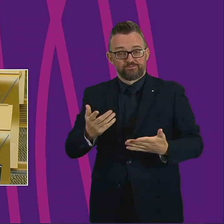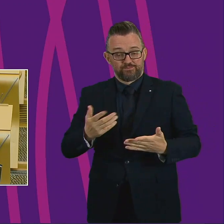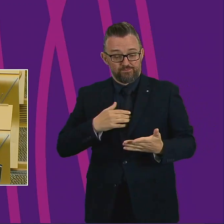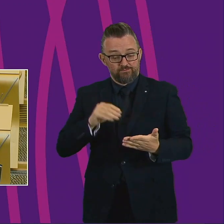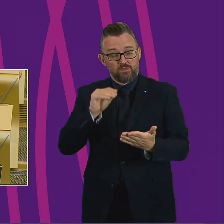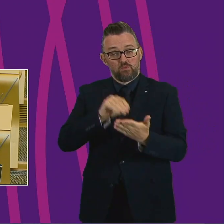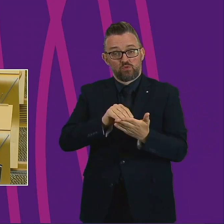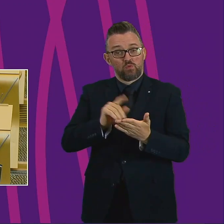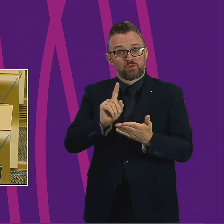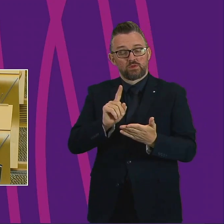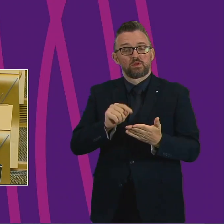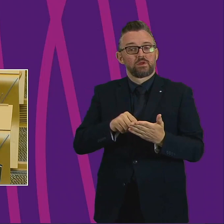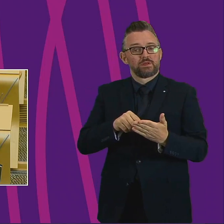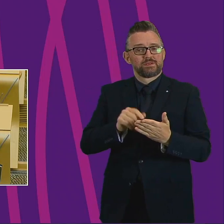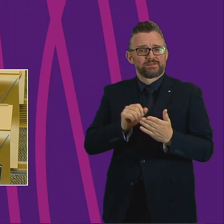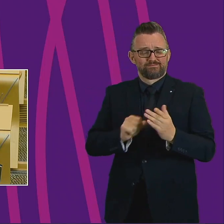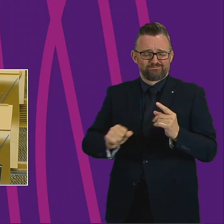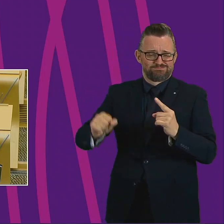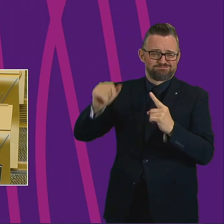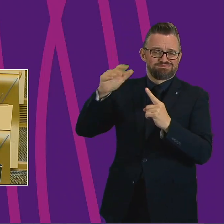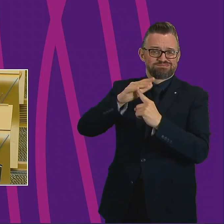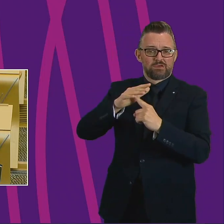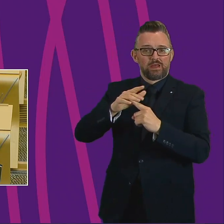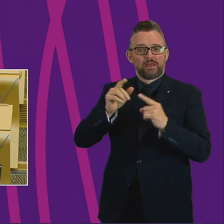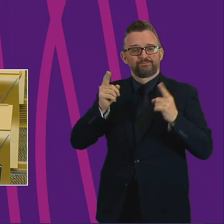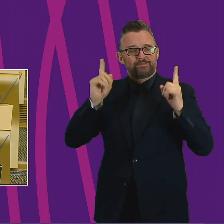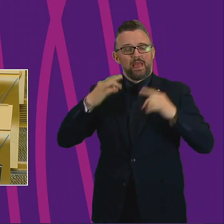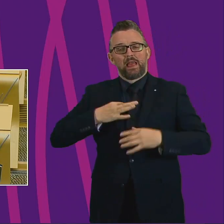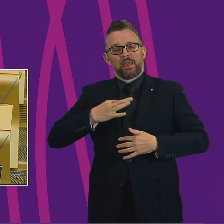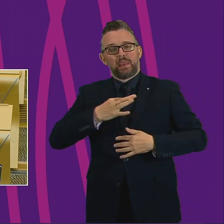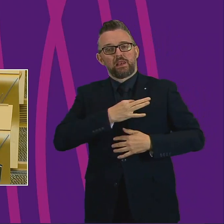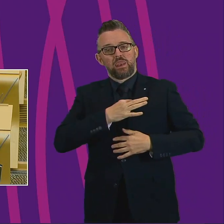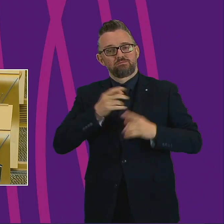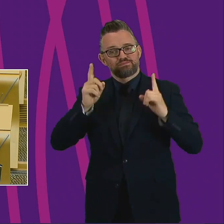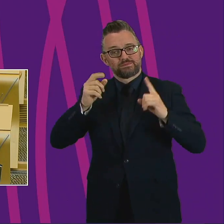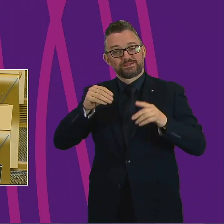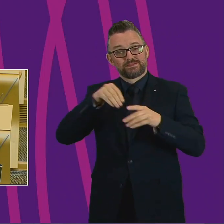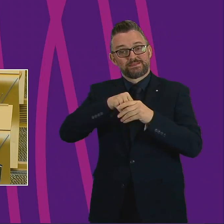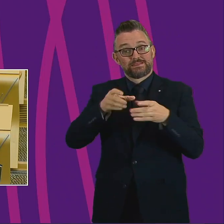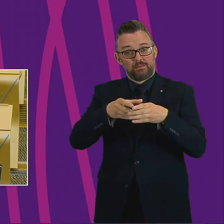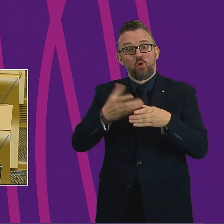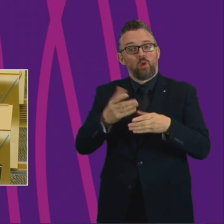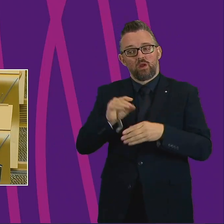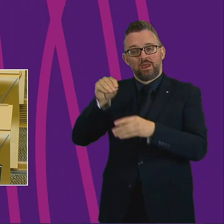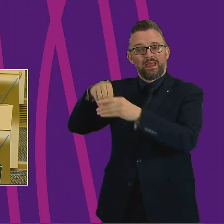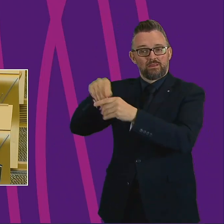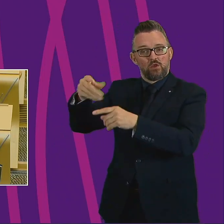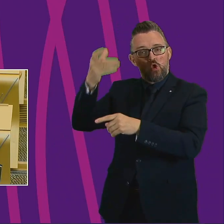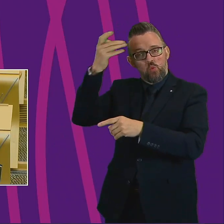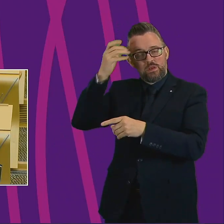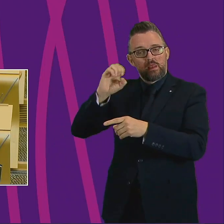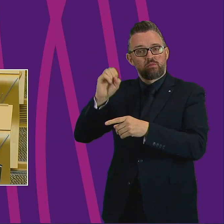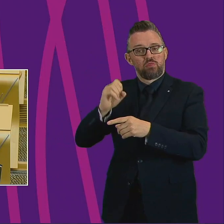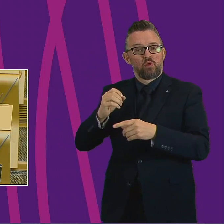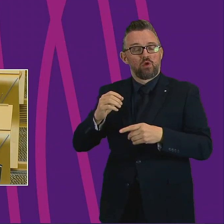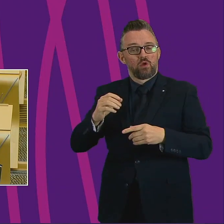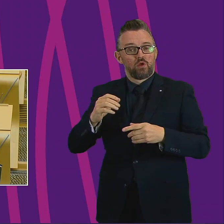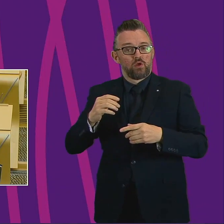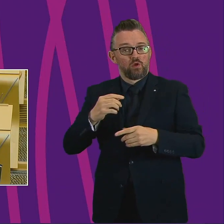very senior clinical member of my team into Queen Elizabeth University Hospital as a direct